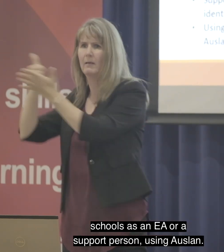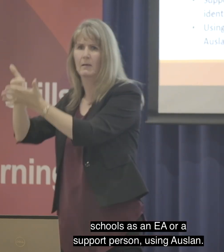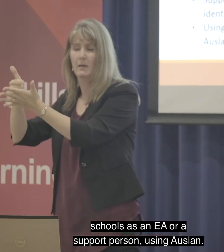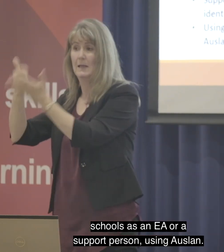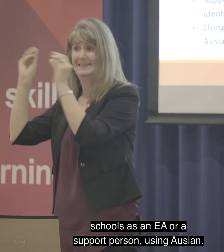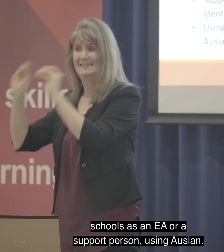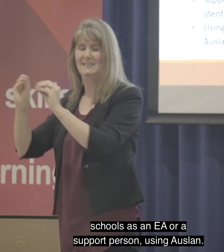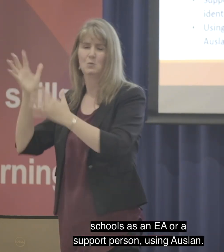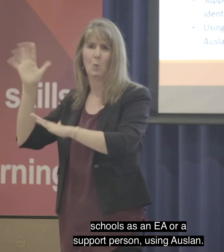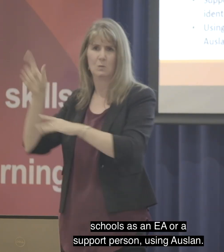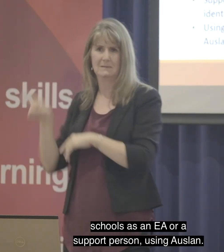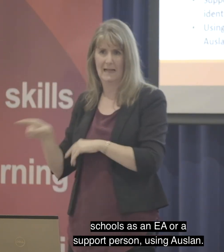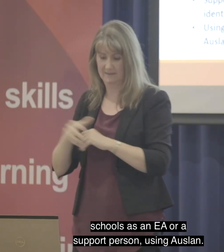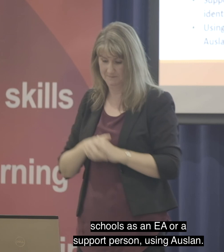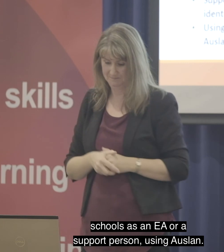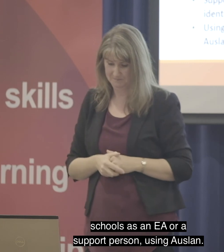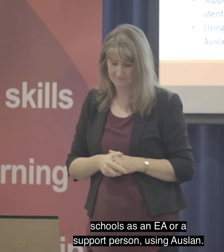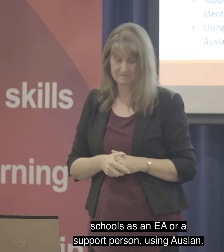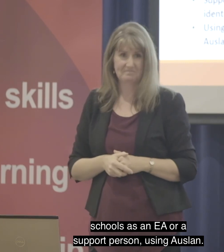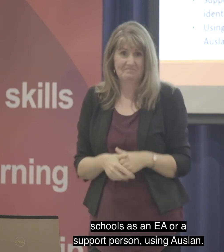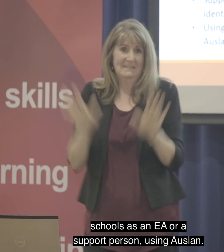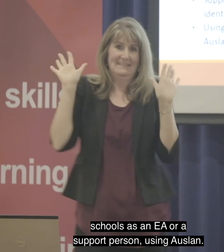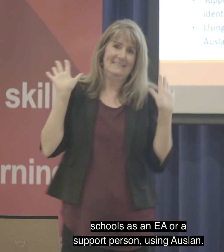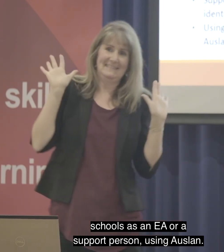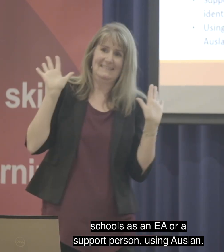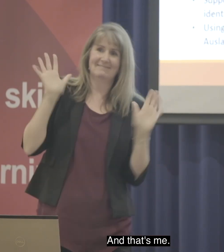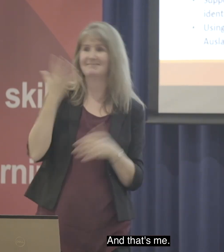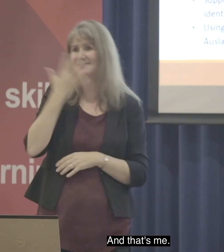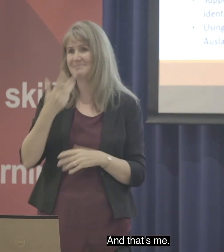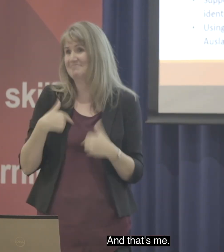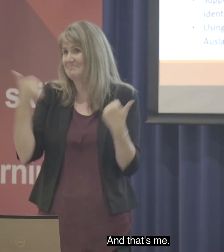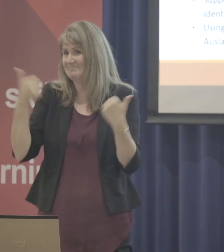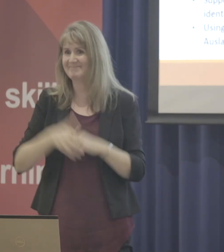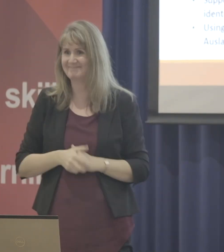EA or a support person using Auslan. And that's me.